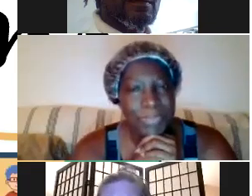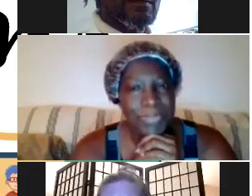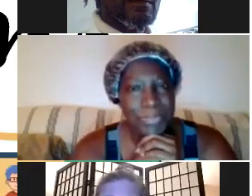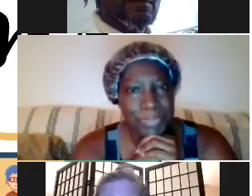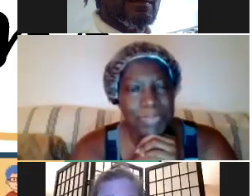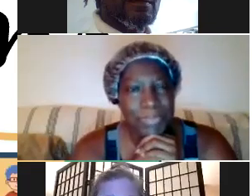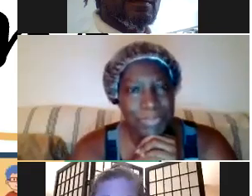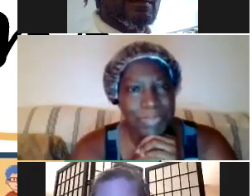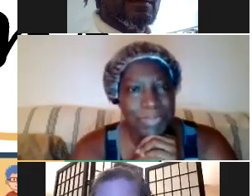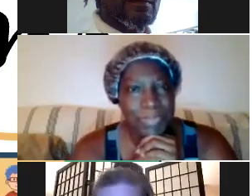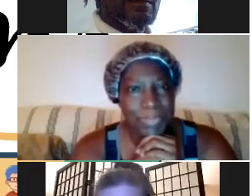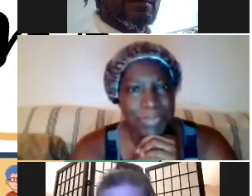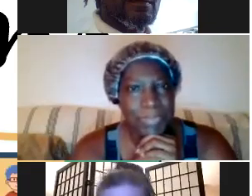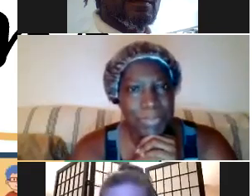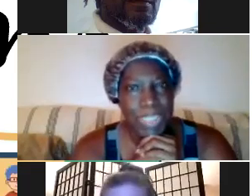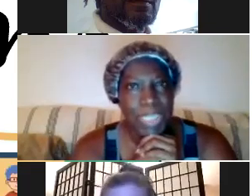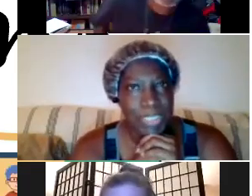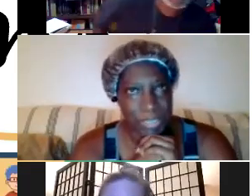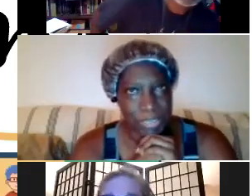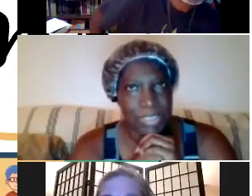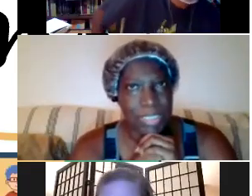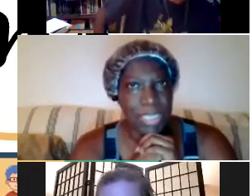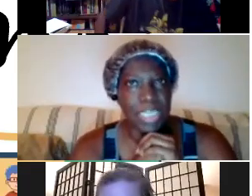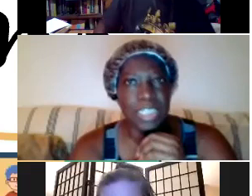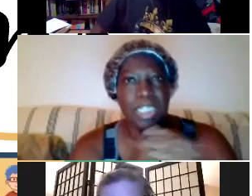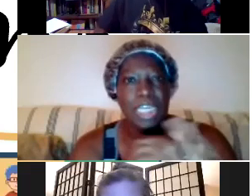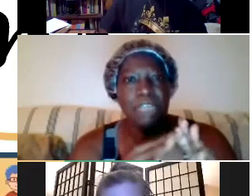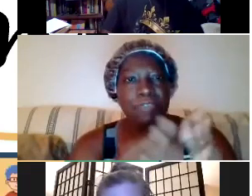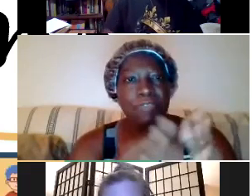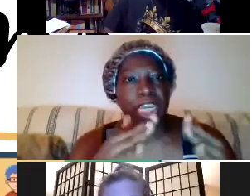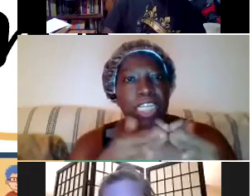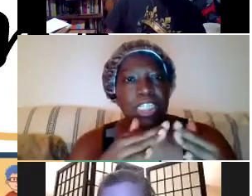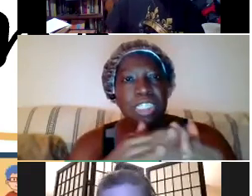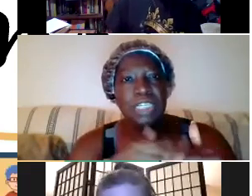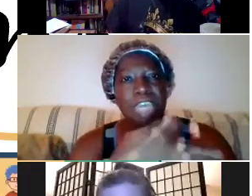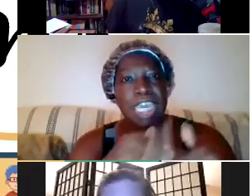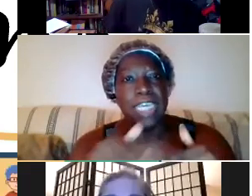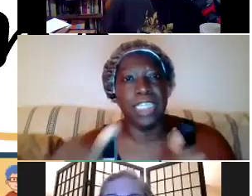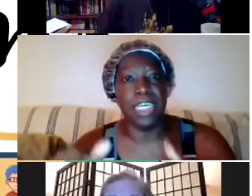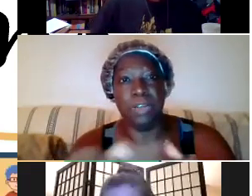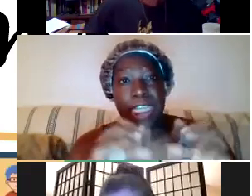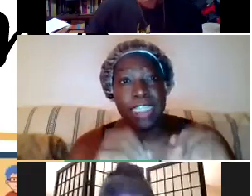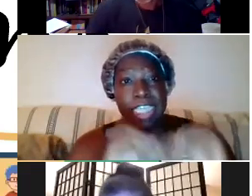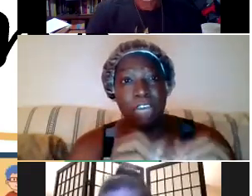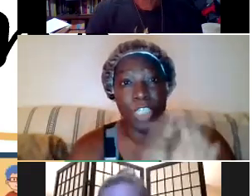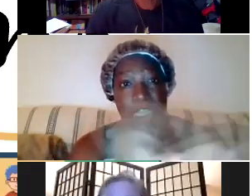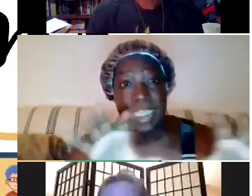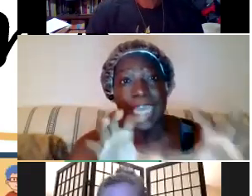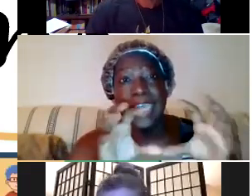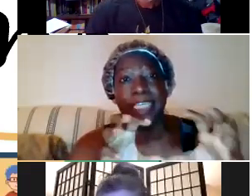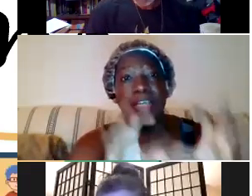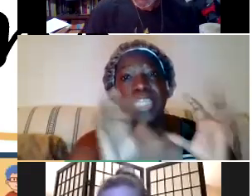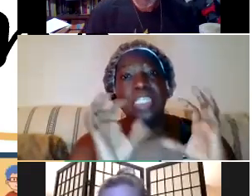it's more to it Yeah, than it's a just lot of variations learning. of ASL itself.